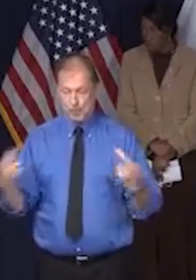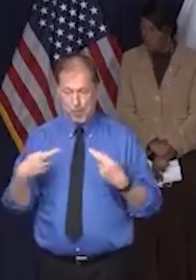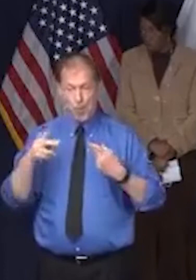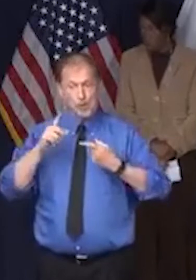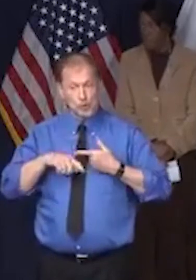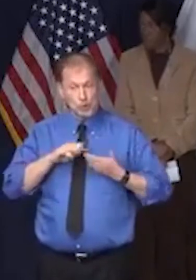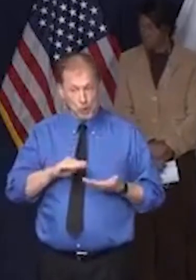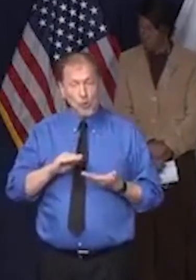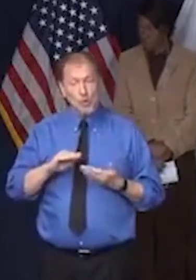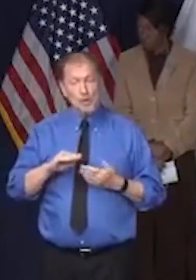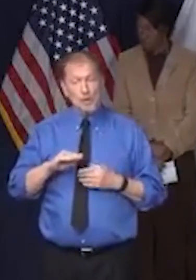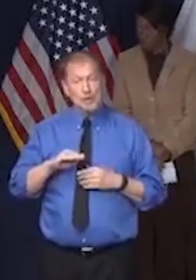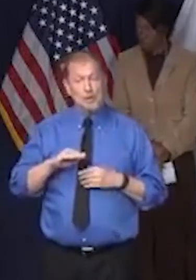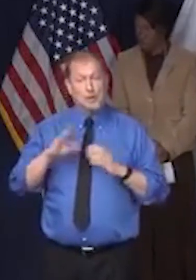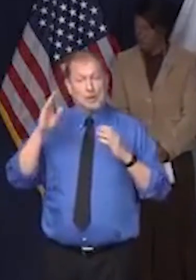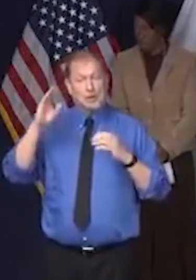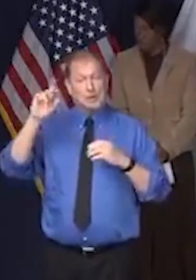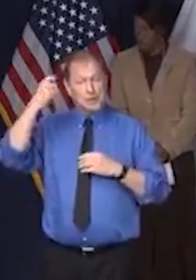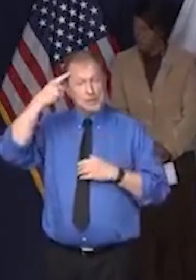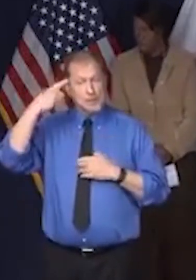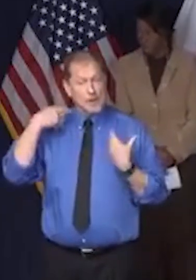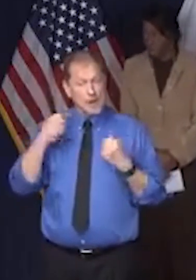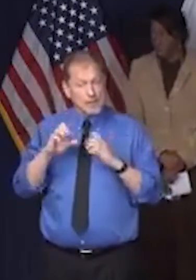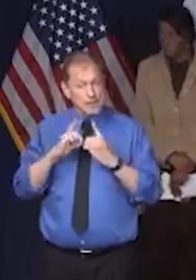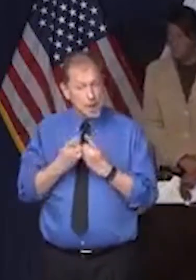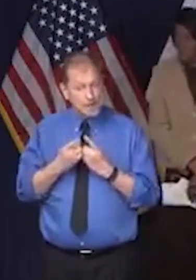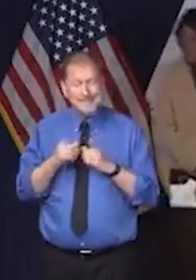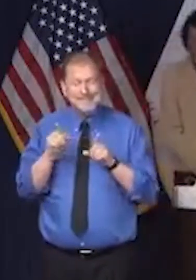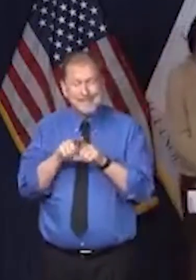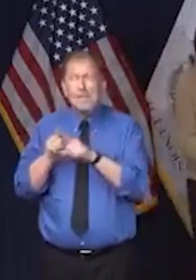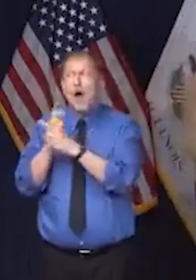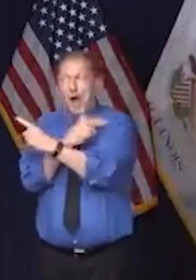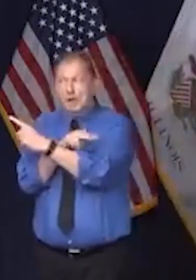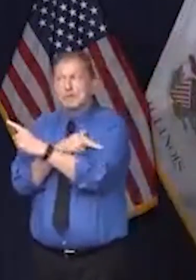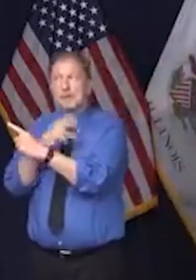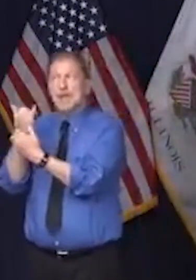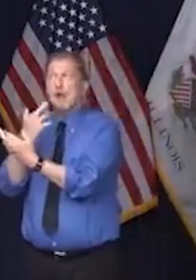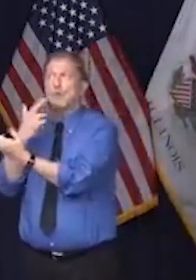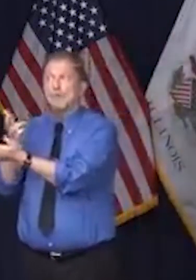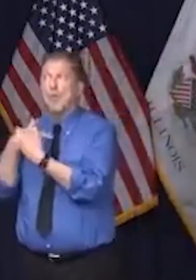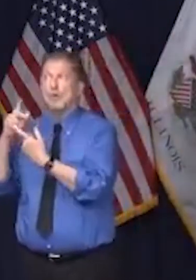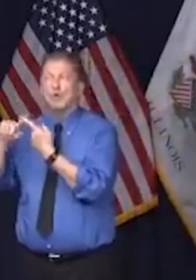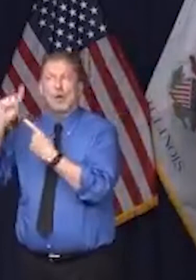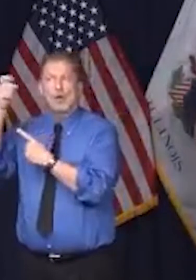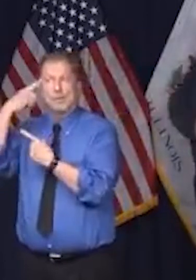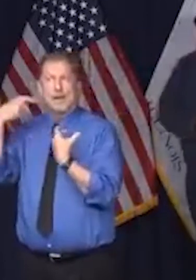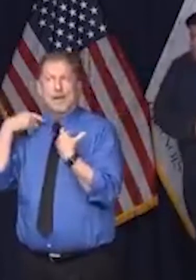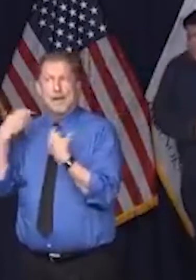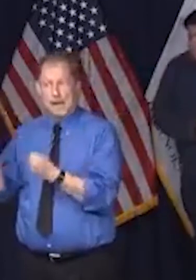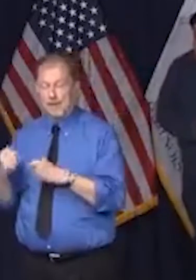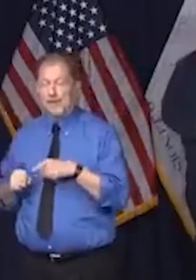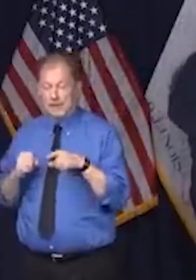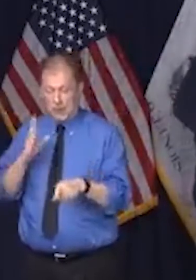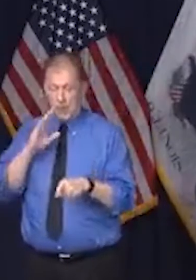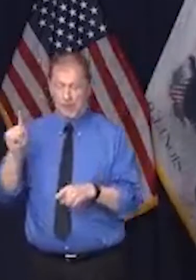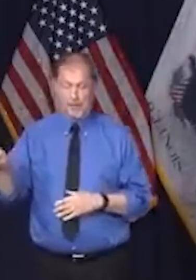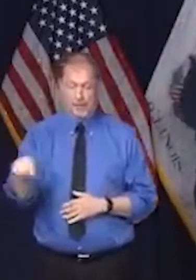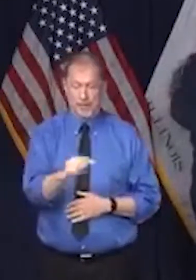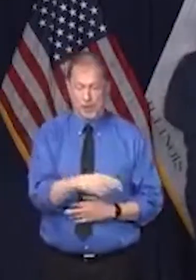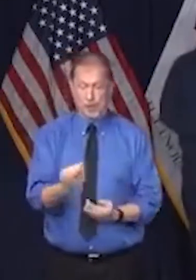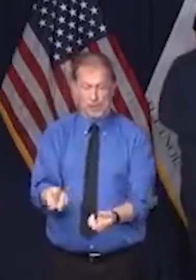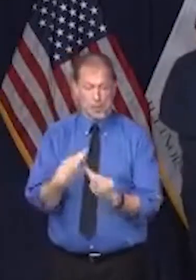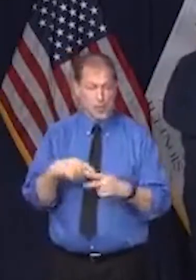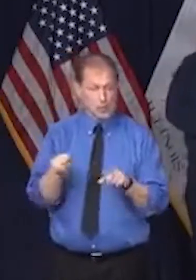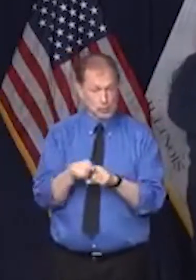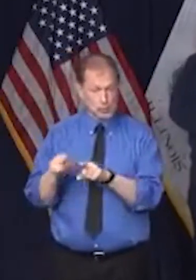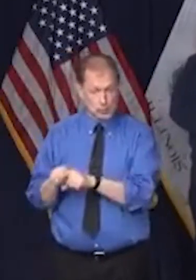data? If so, specifically, how will they do it? If not, will the testing data not be reported on public health rolls and limit the state's ability to track the virus?